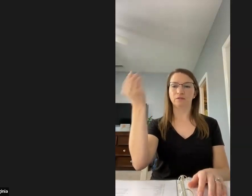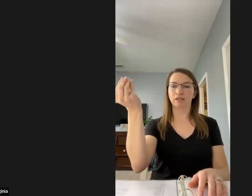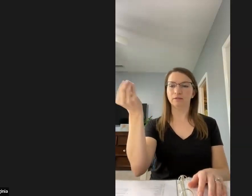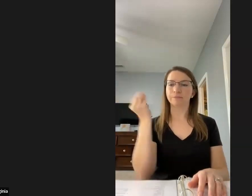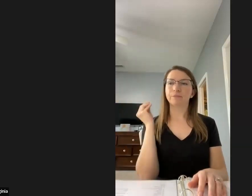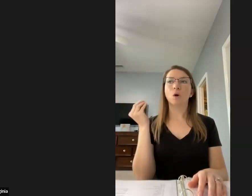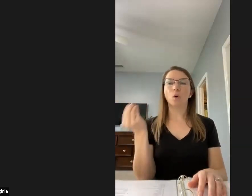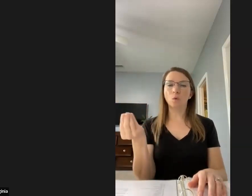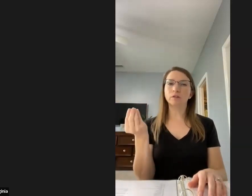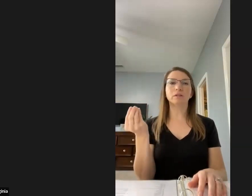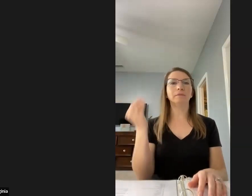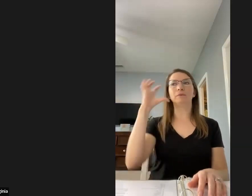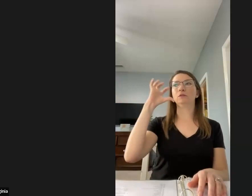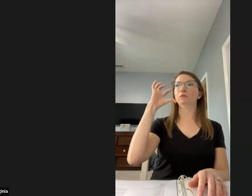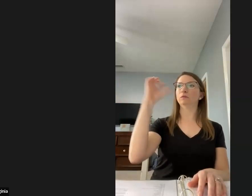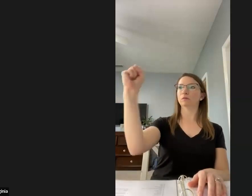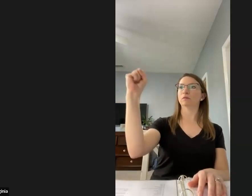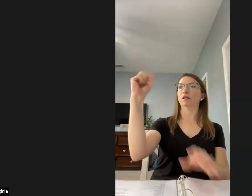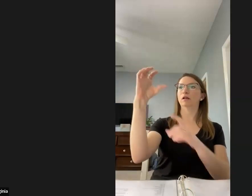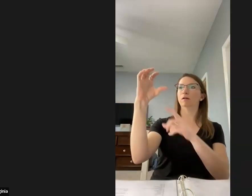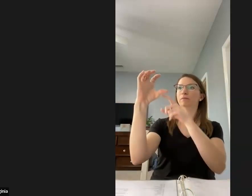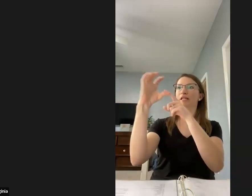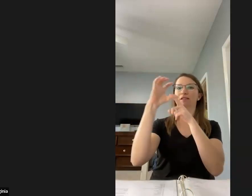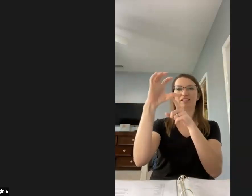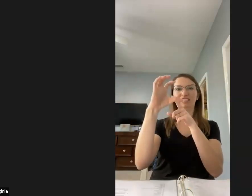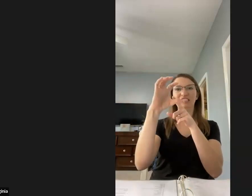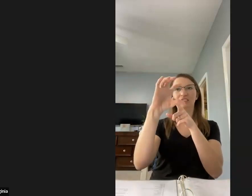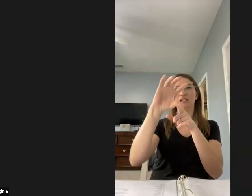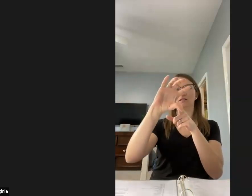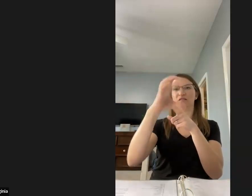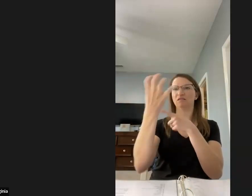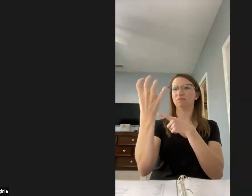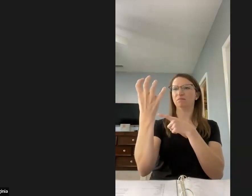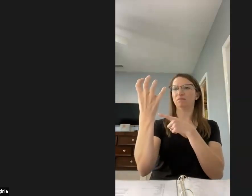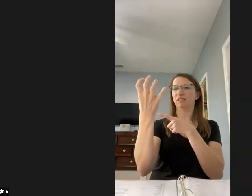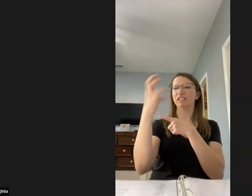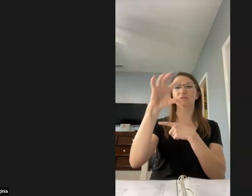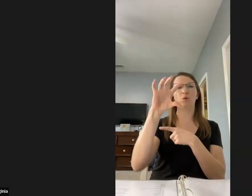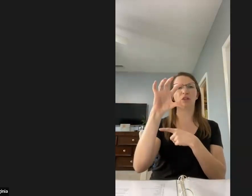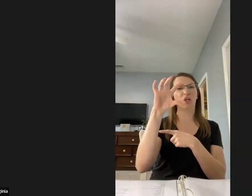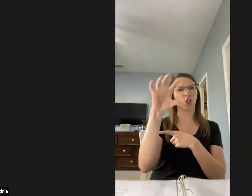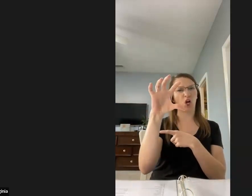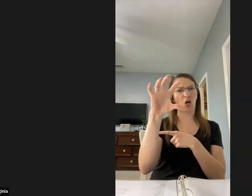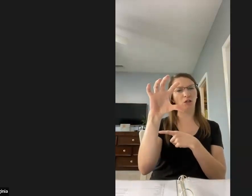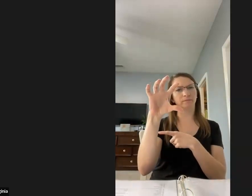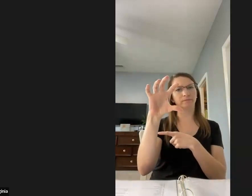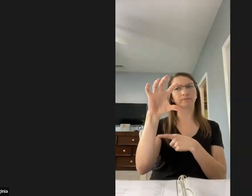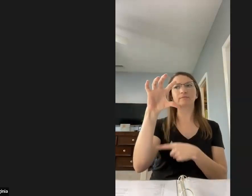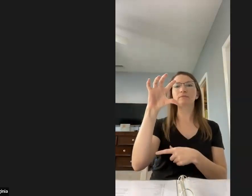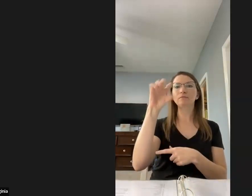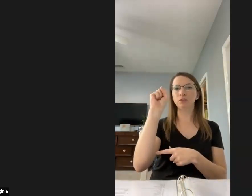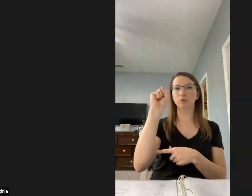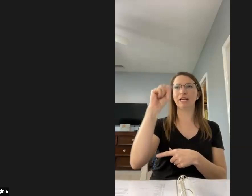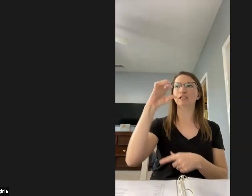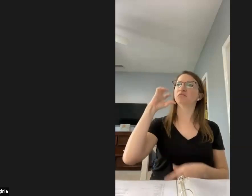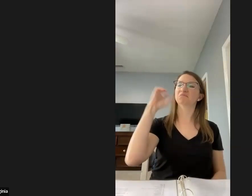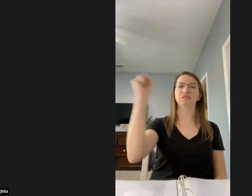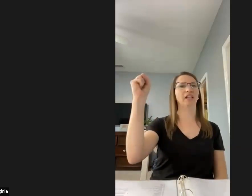Okay. Or some people do like a C, like I guess more like a claw to an S. I gotta